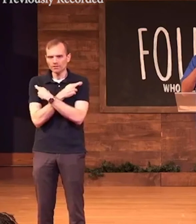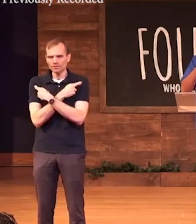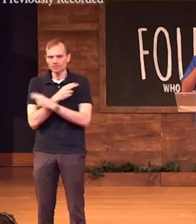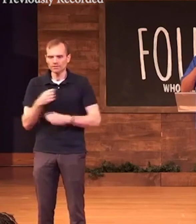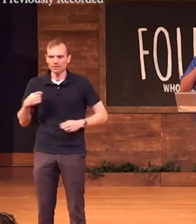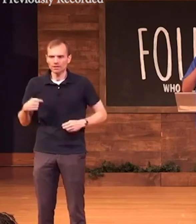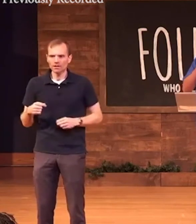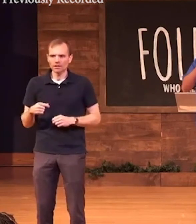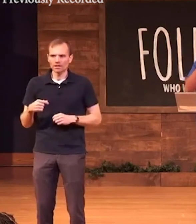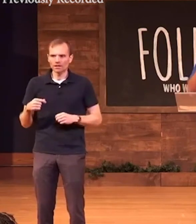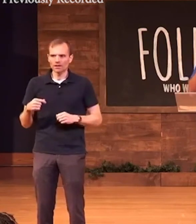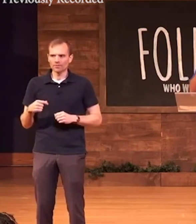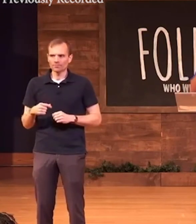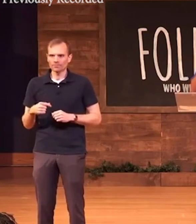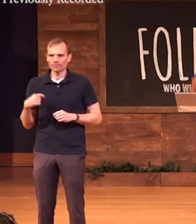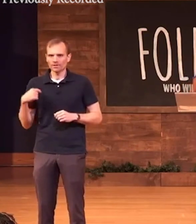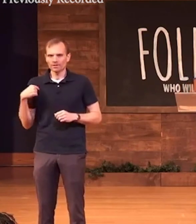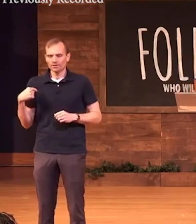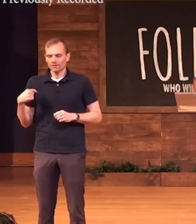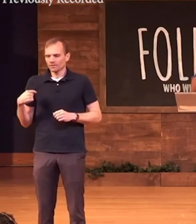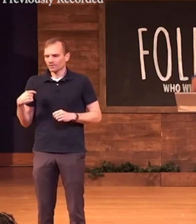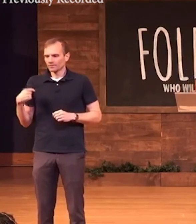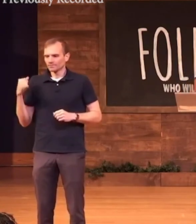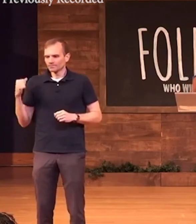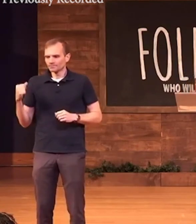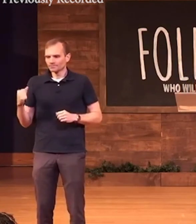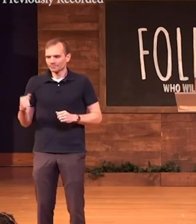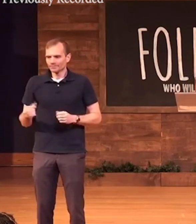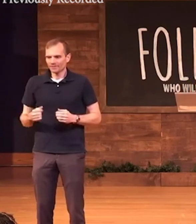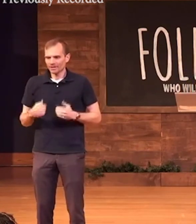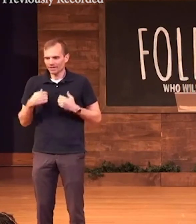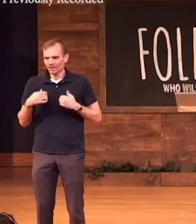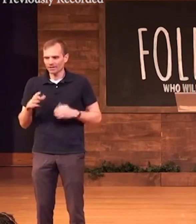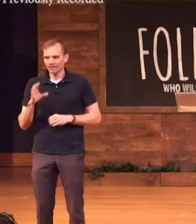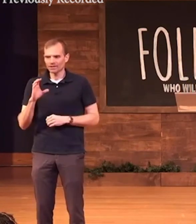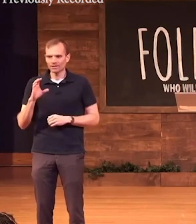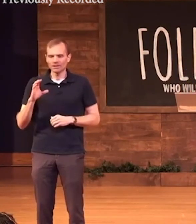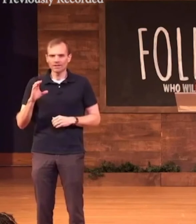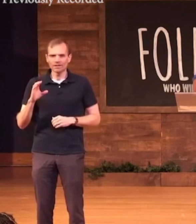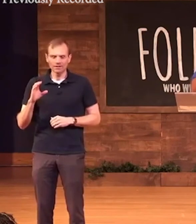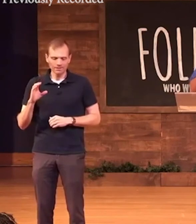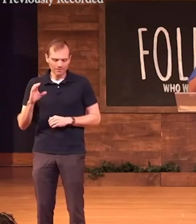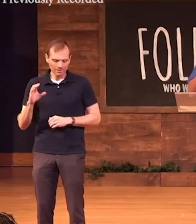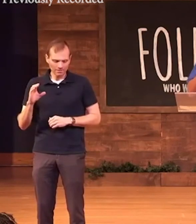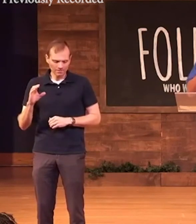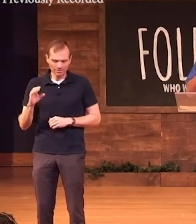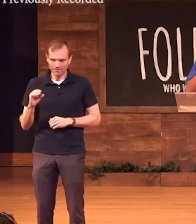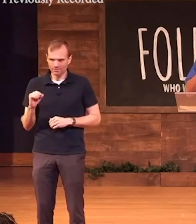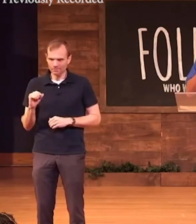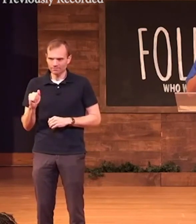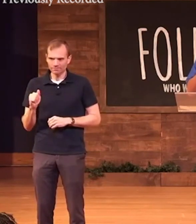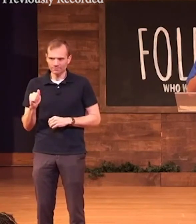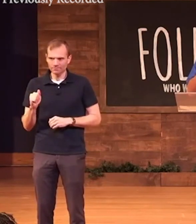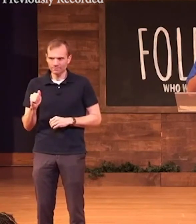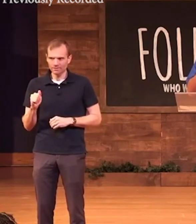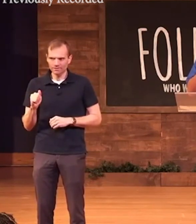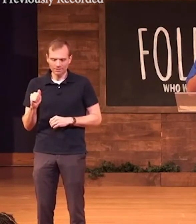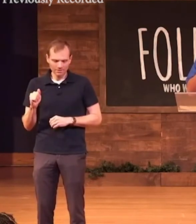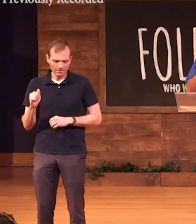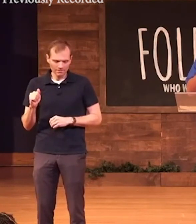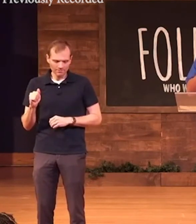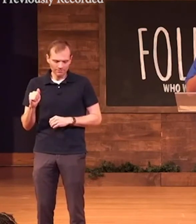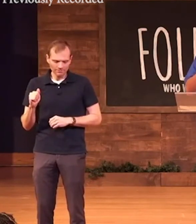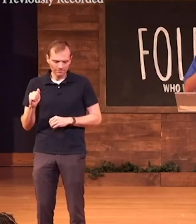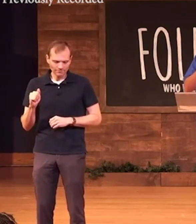which then forms the lattice structure that we now know as bones. But perhaps more interesting than that is the fact